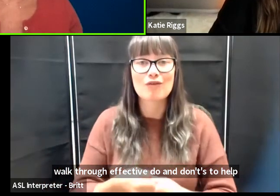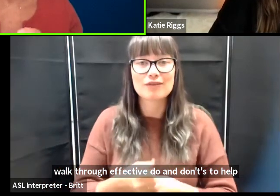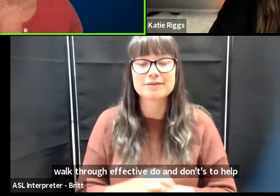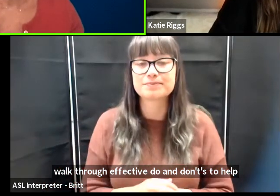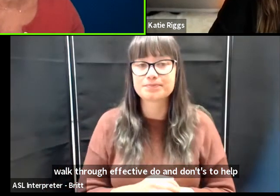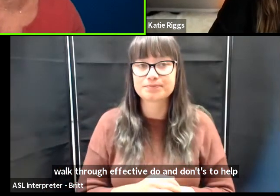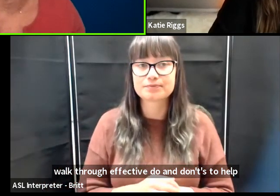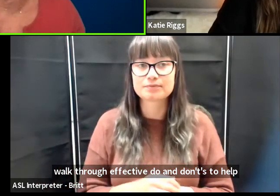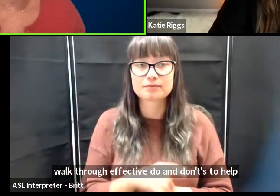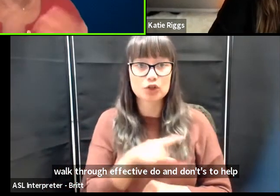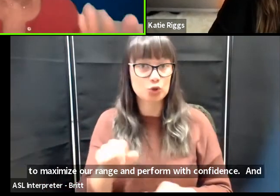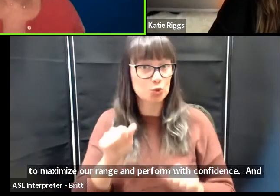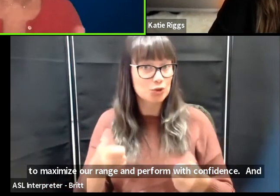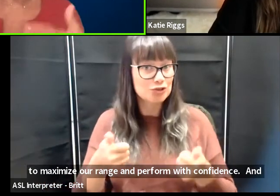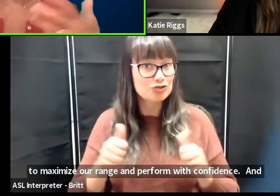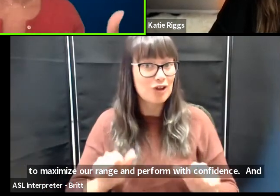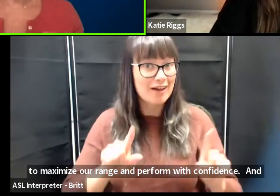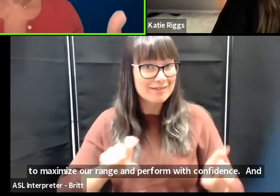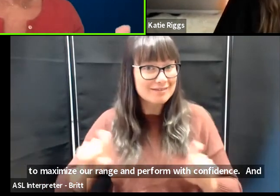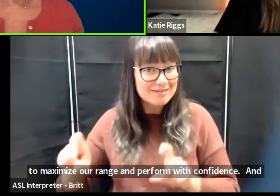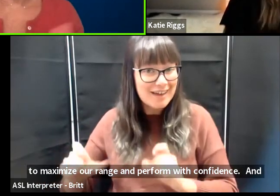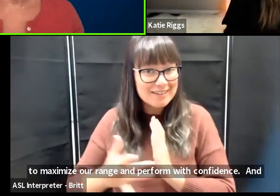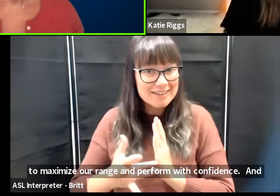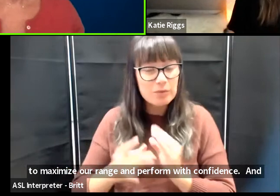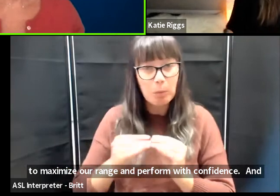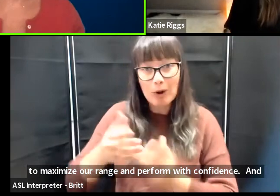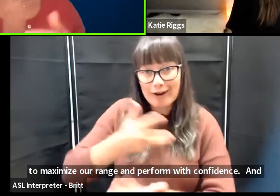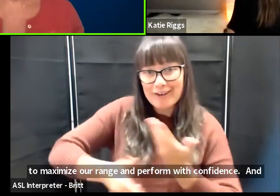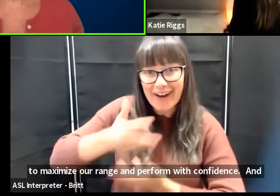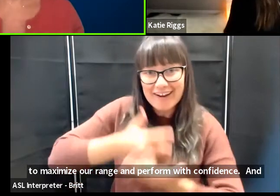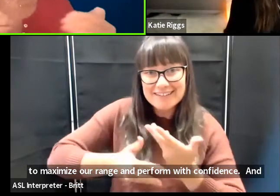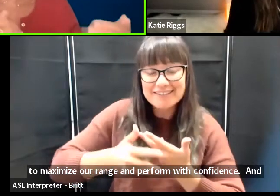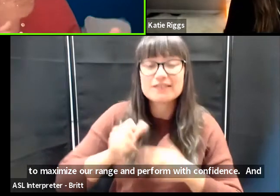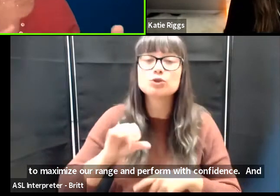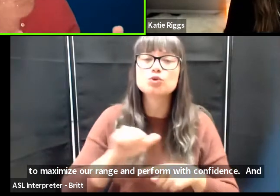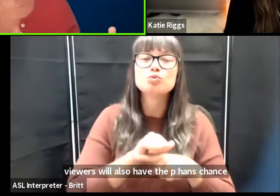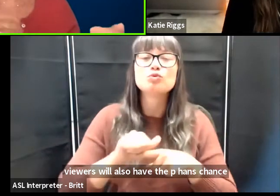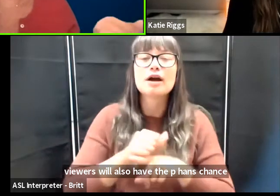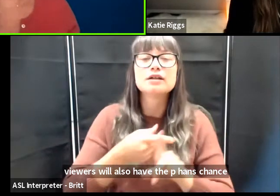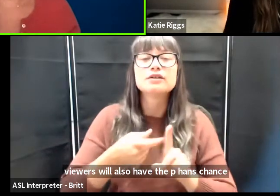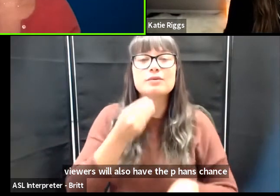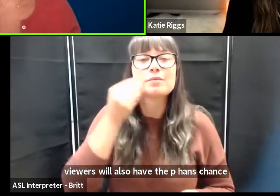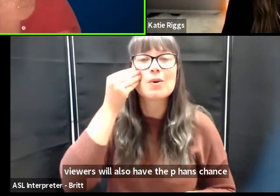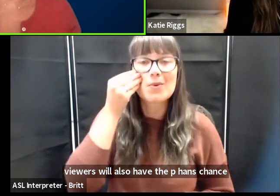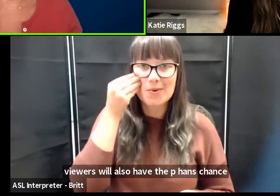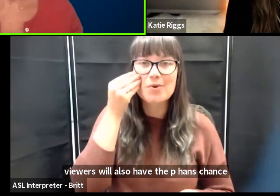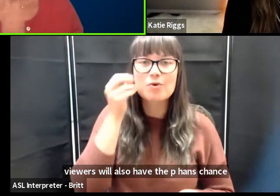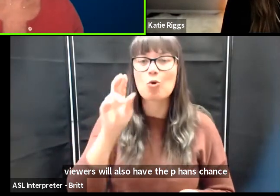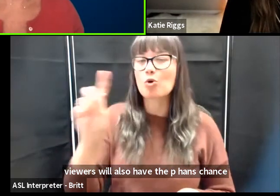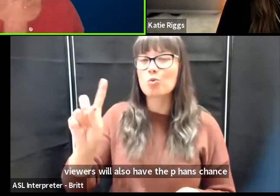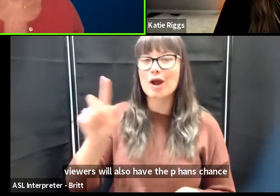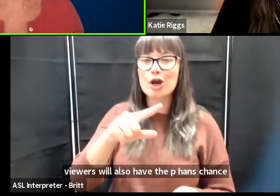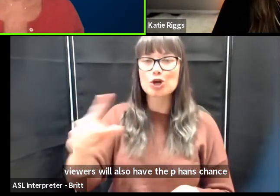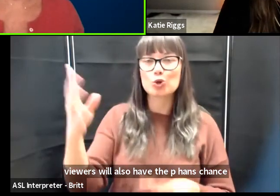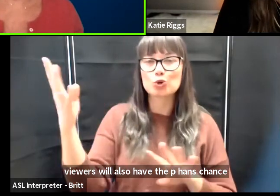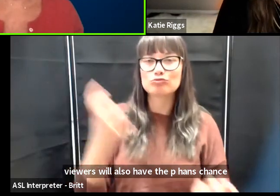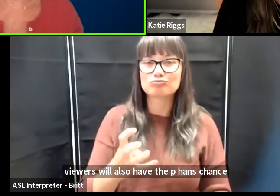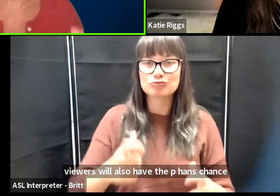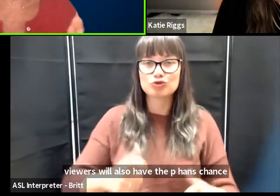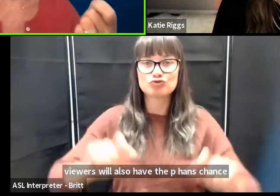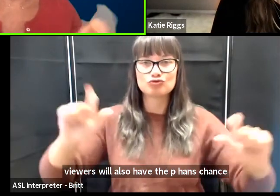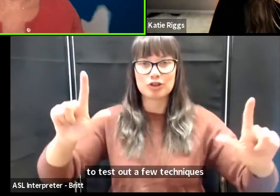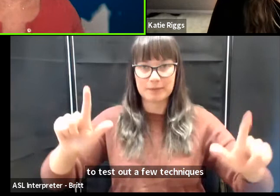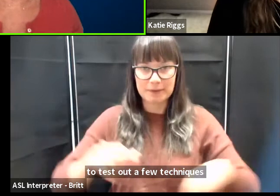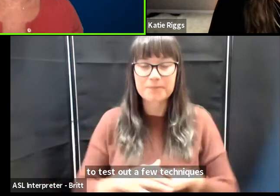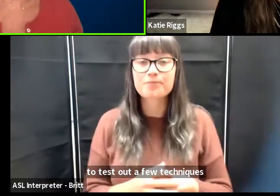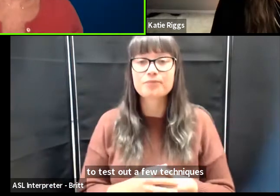to test out a few techniques. I told you, a little interactive. So you can practice from home or wherever you may be streaming. So if you have questions,